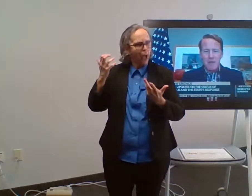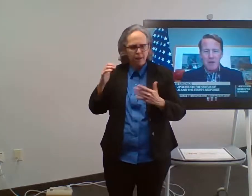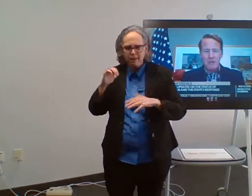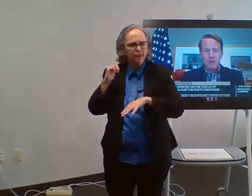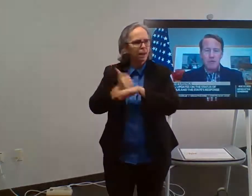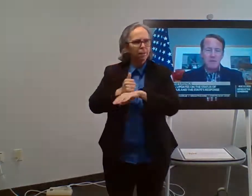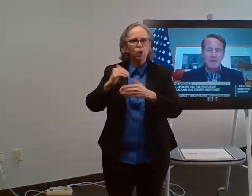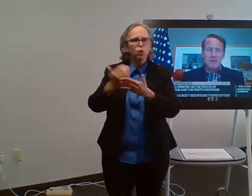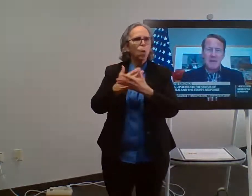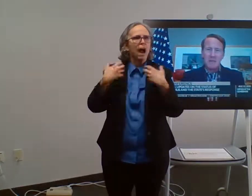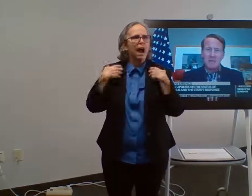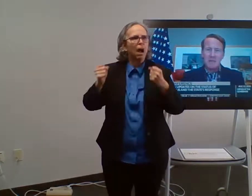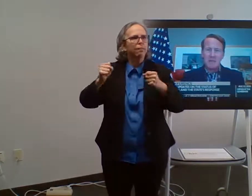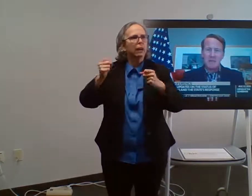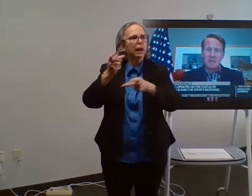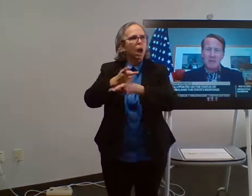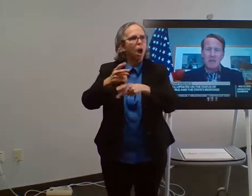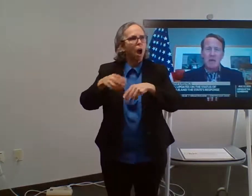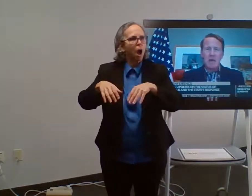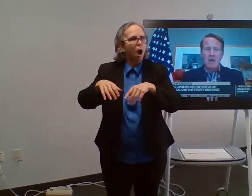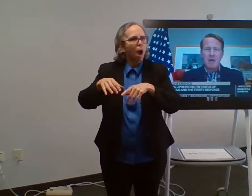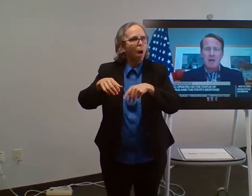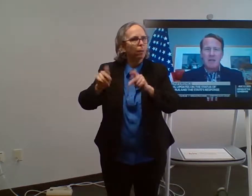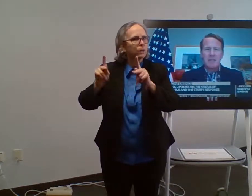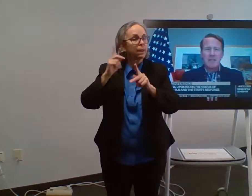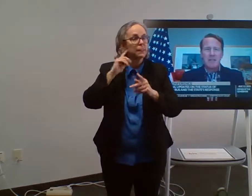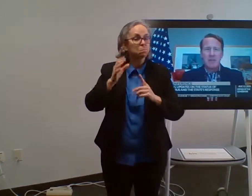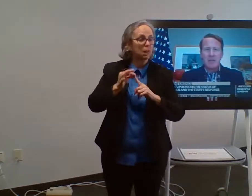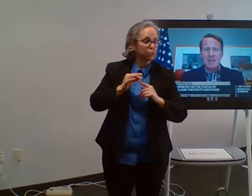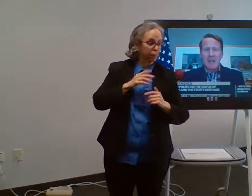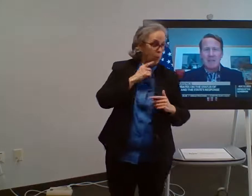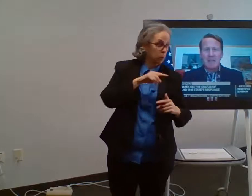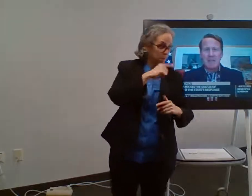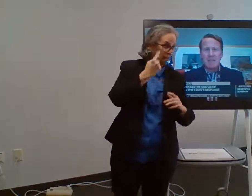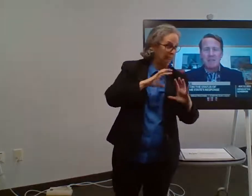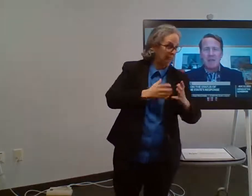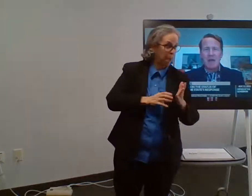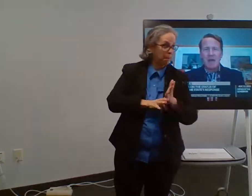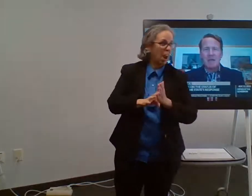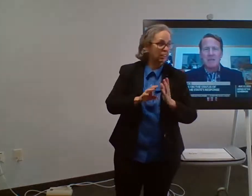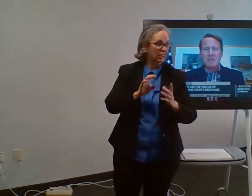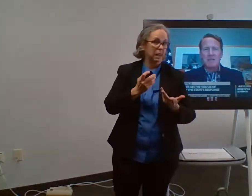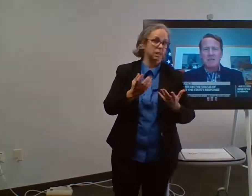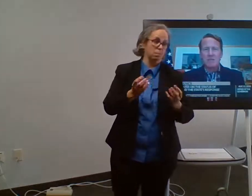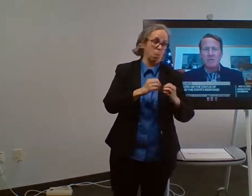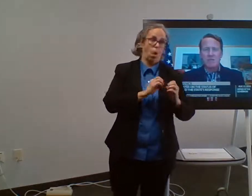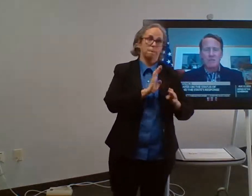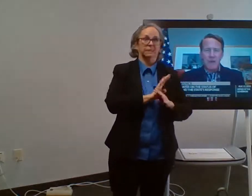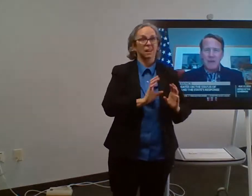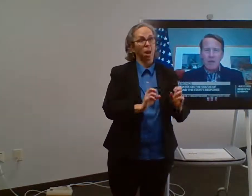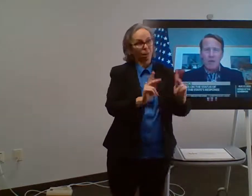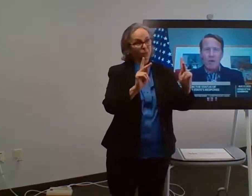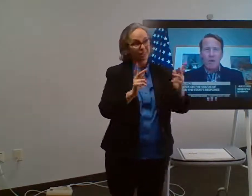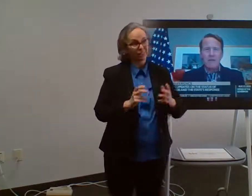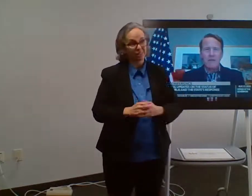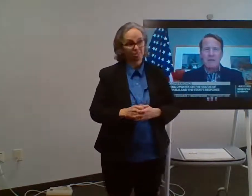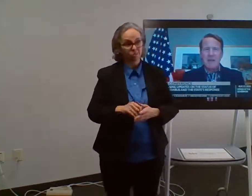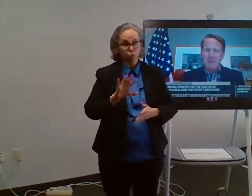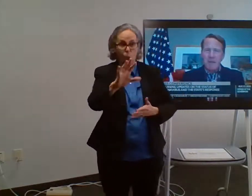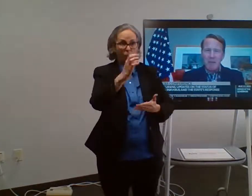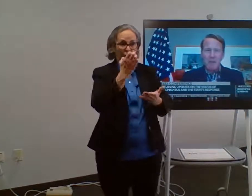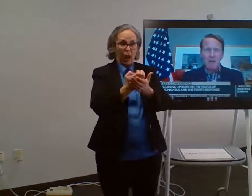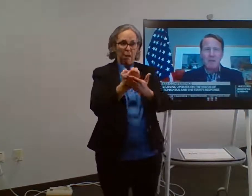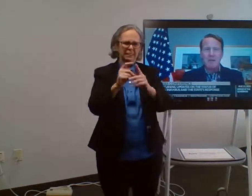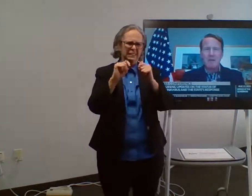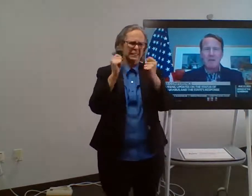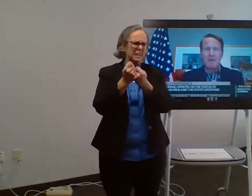health, and also new business opportunities. So your team, your economic team is ready to go to work on this,